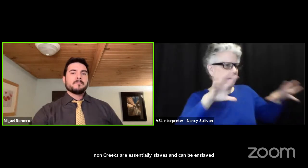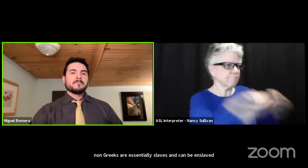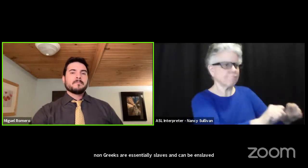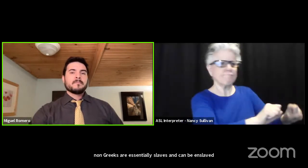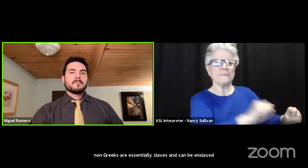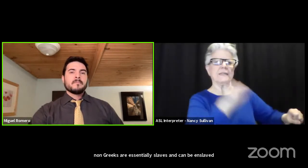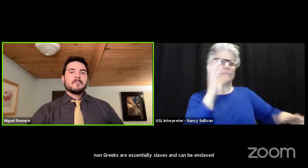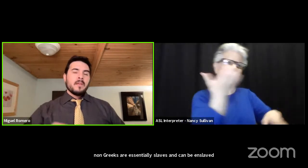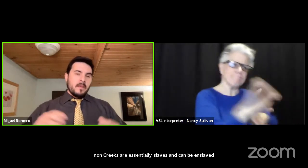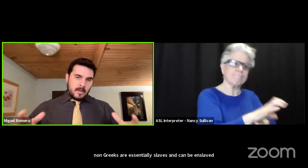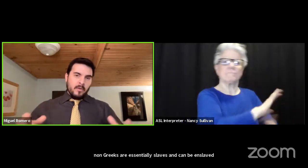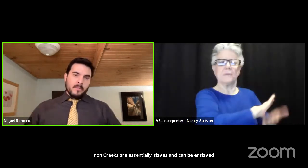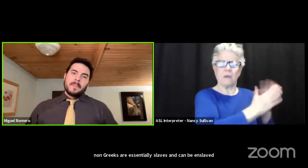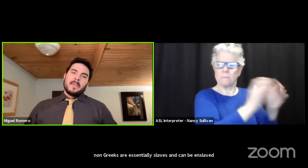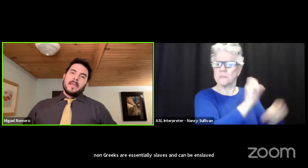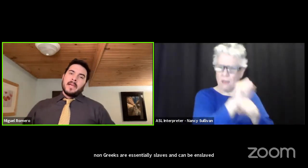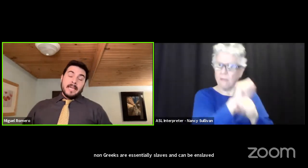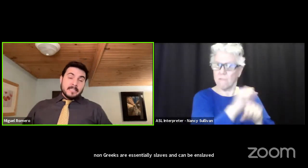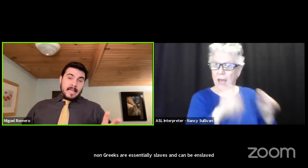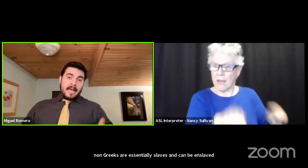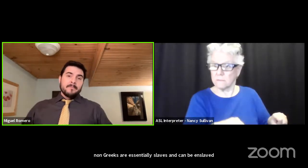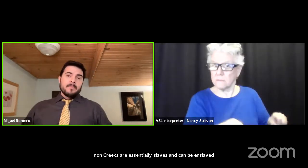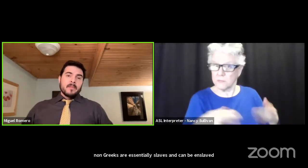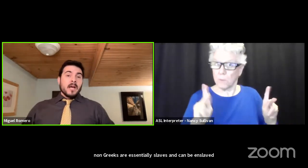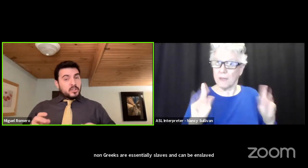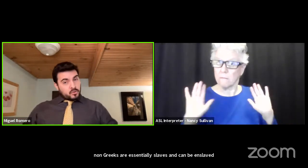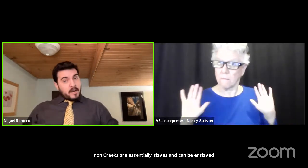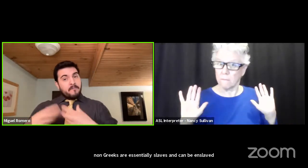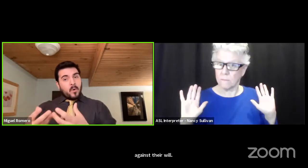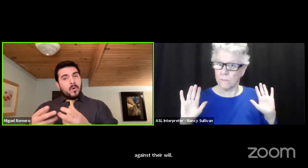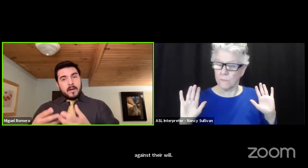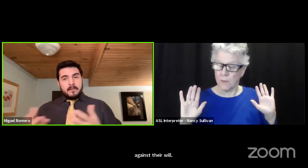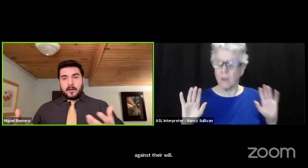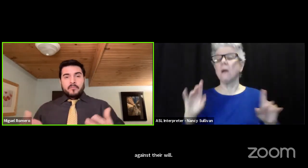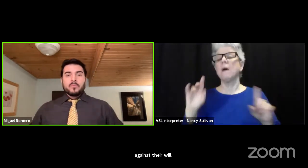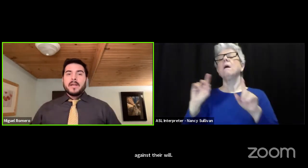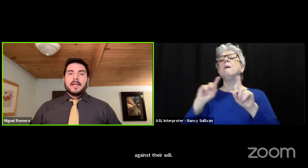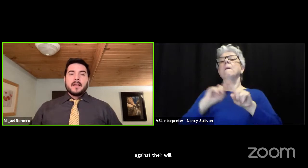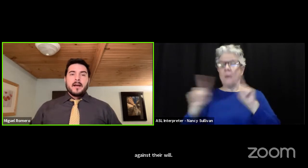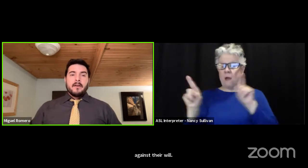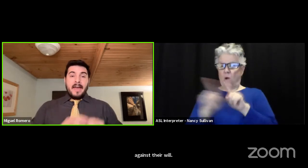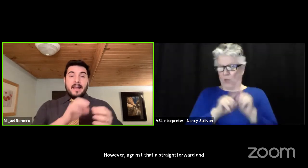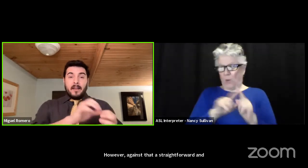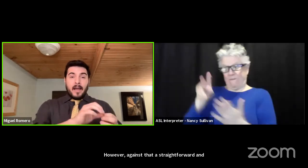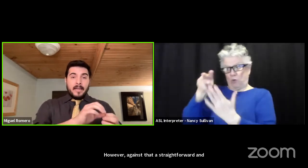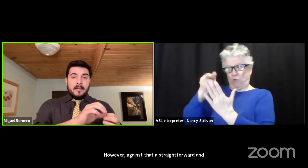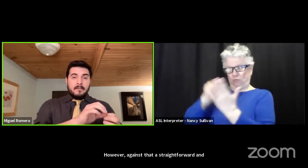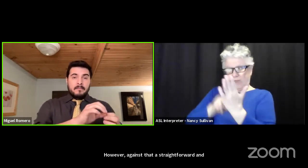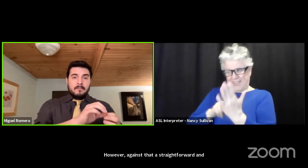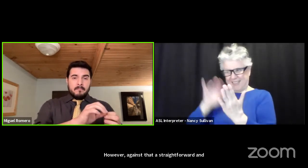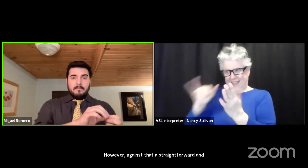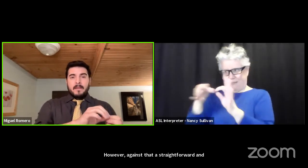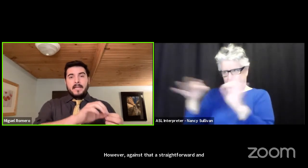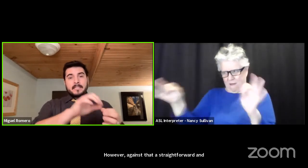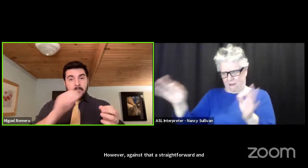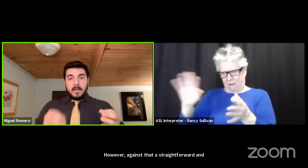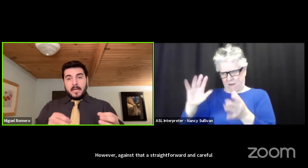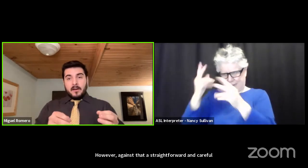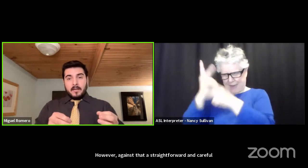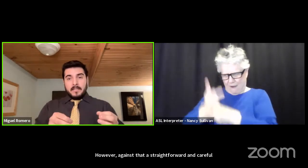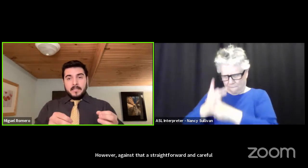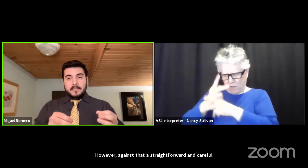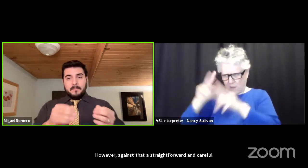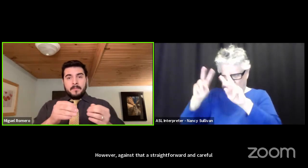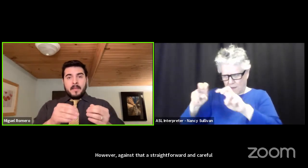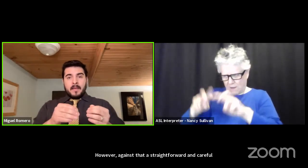will. However, against that, a straightforward and careful reading of that line in its